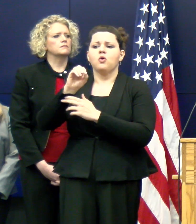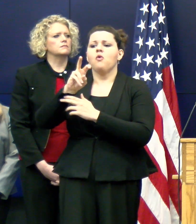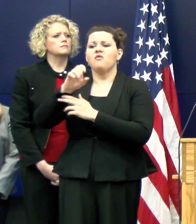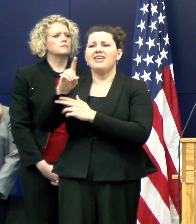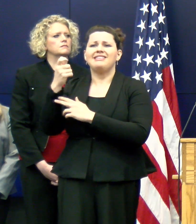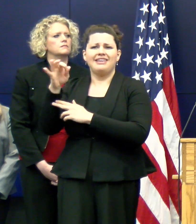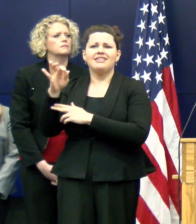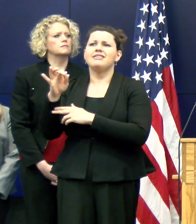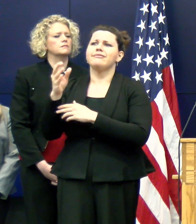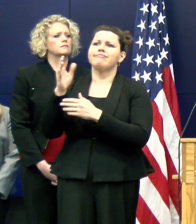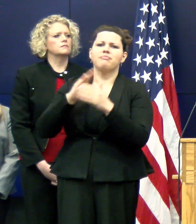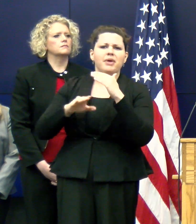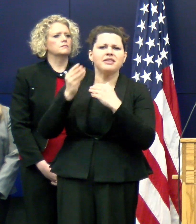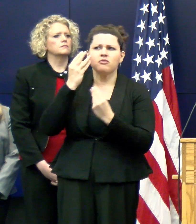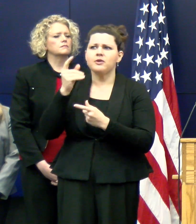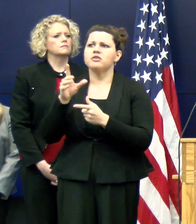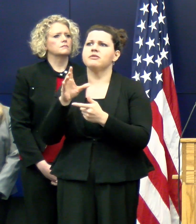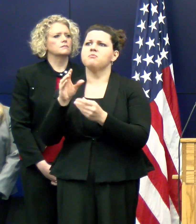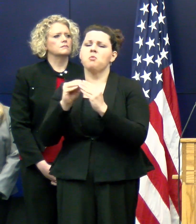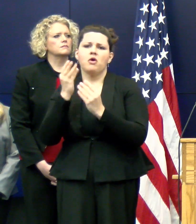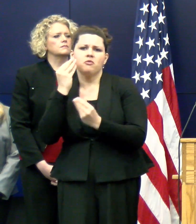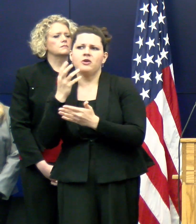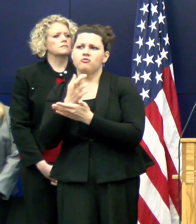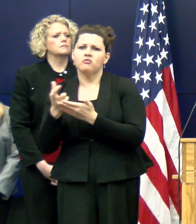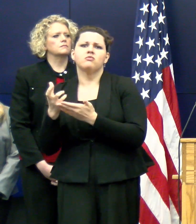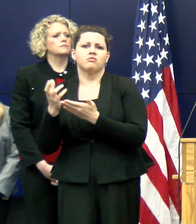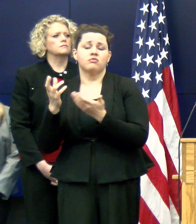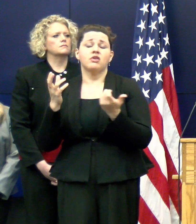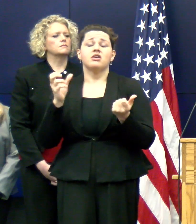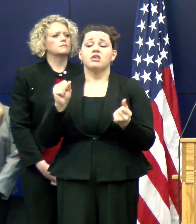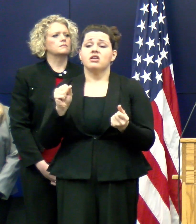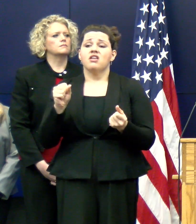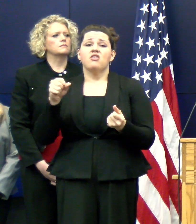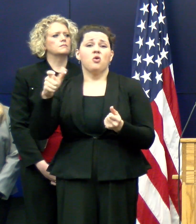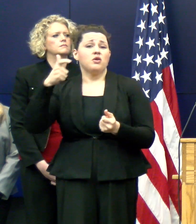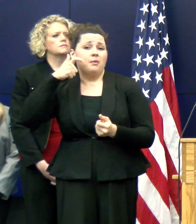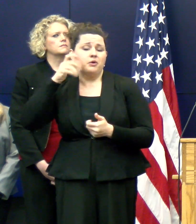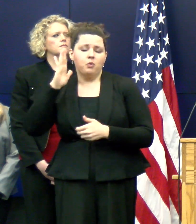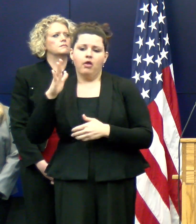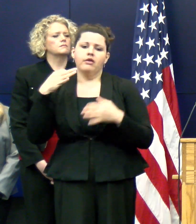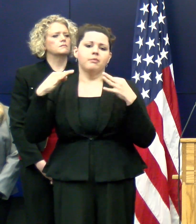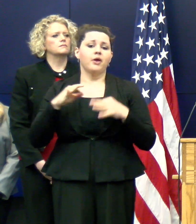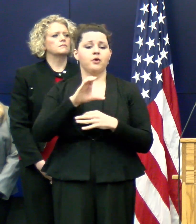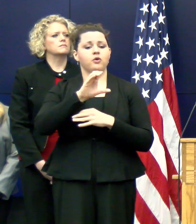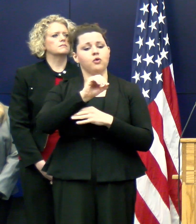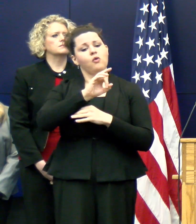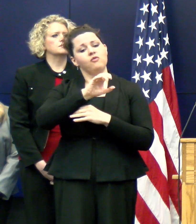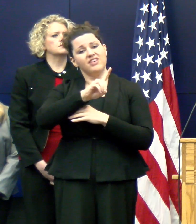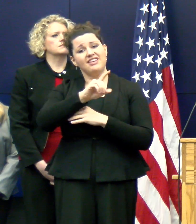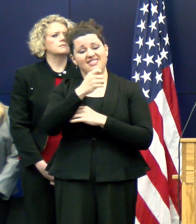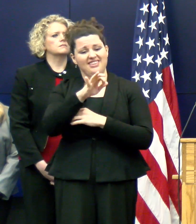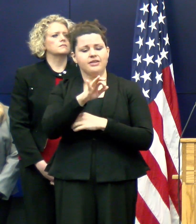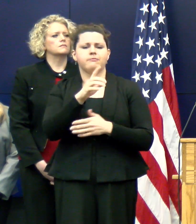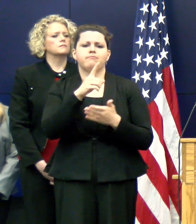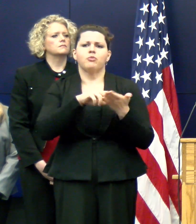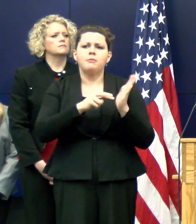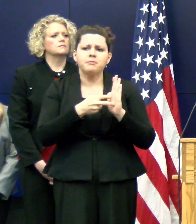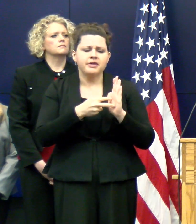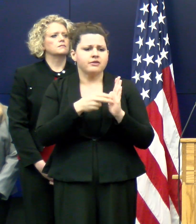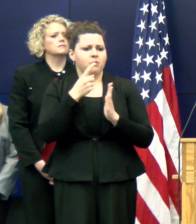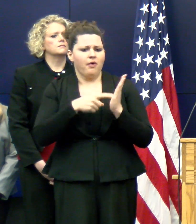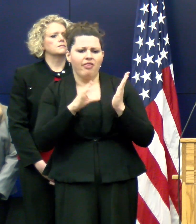more. Our operators will talk with Iowans about items such as what COVID-19 is, how it's transmitted, and what they can do to